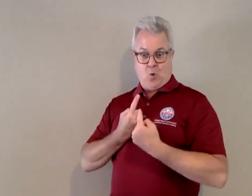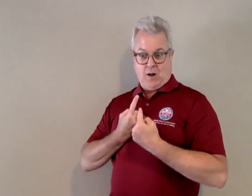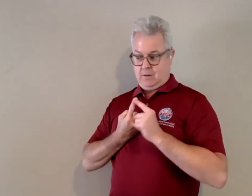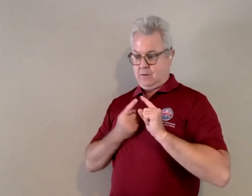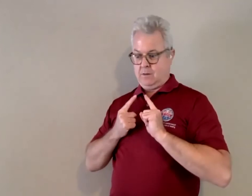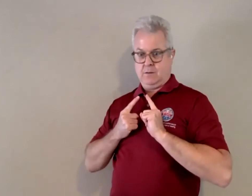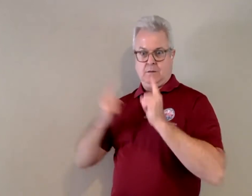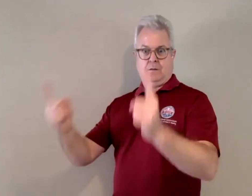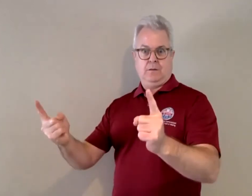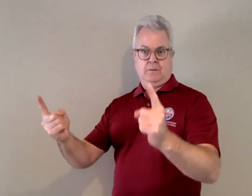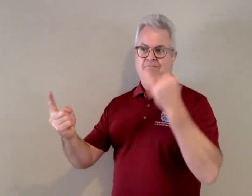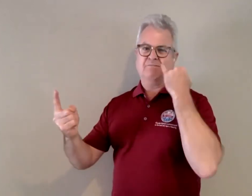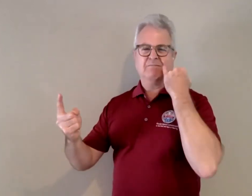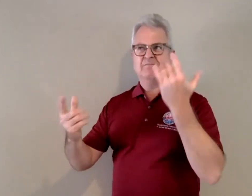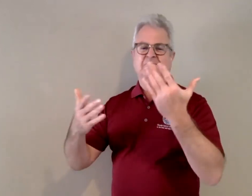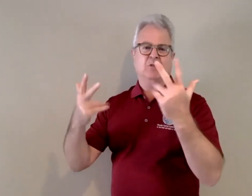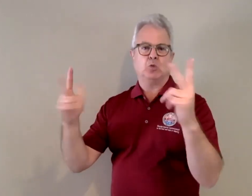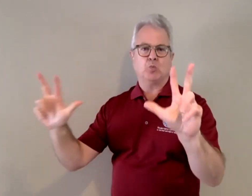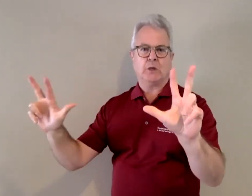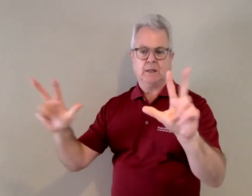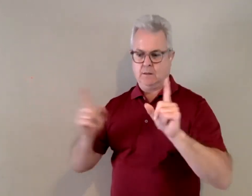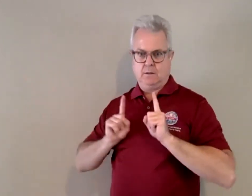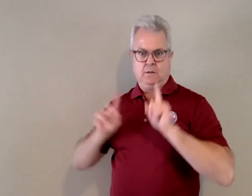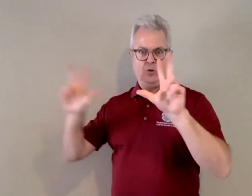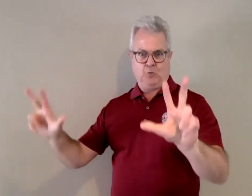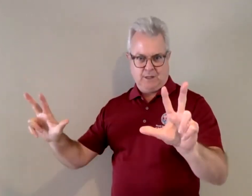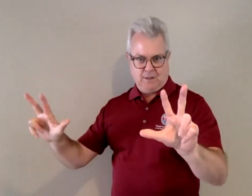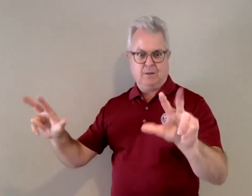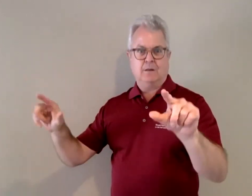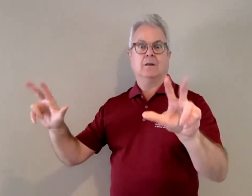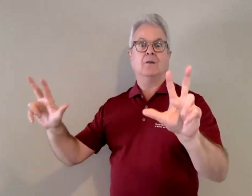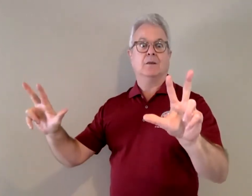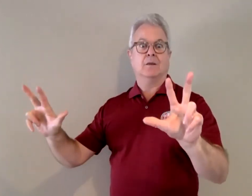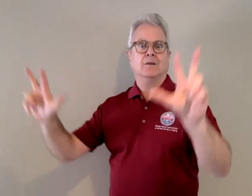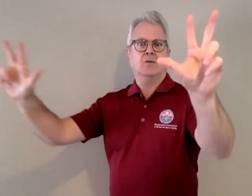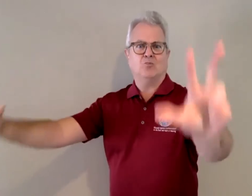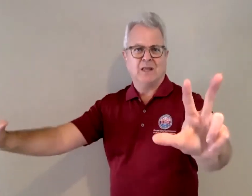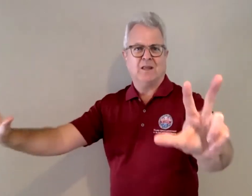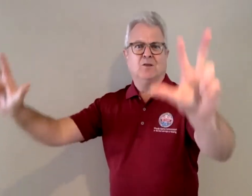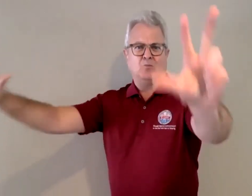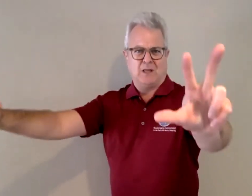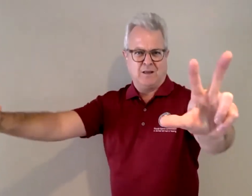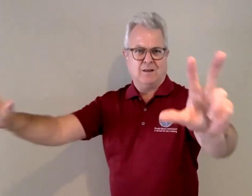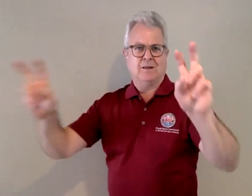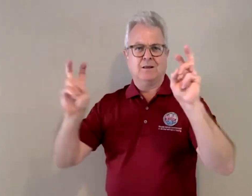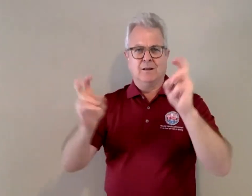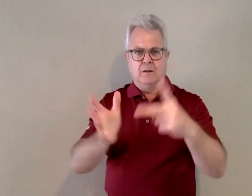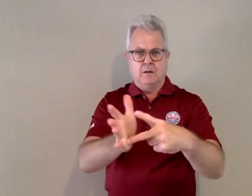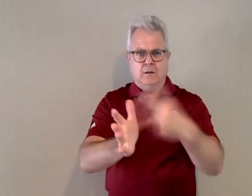Delta variant can be given to more people. Perhaps I could give it to 3 people, and then those